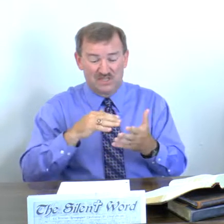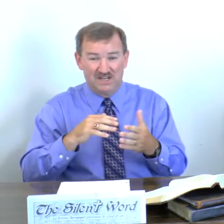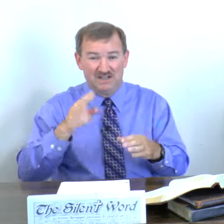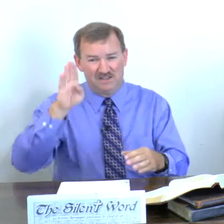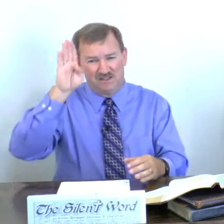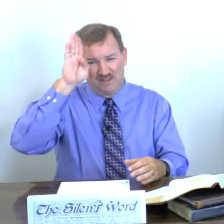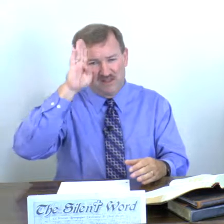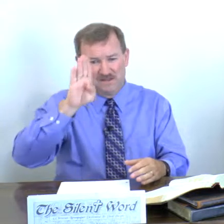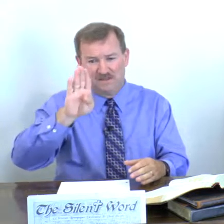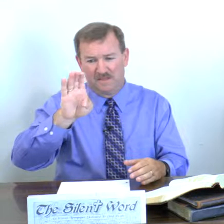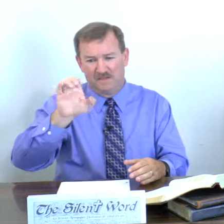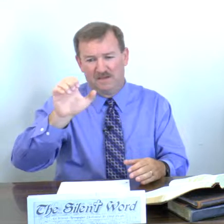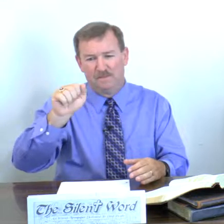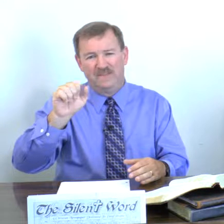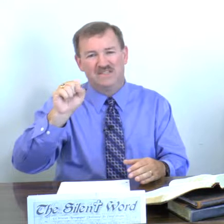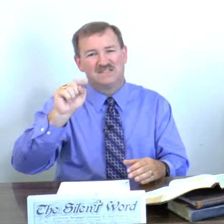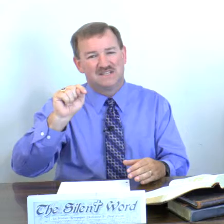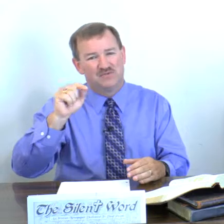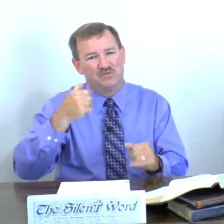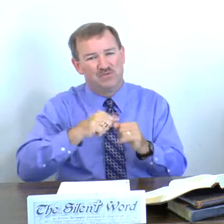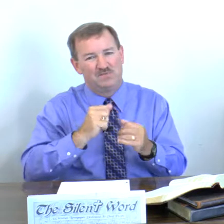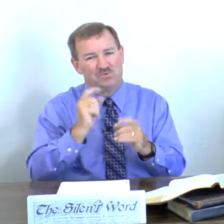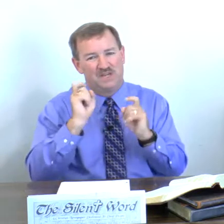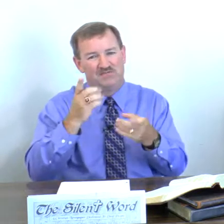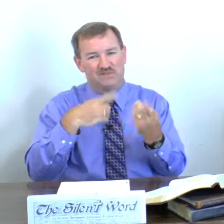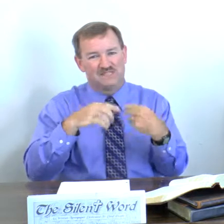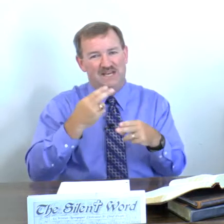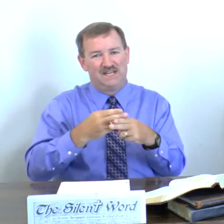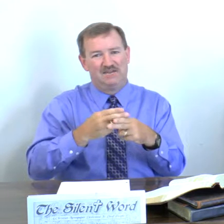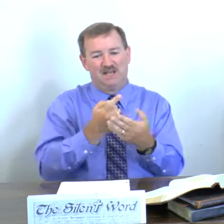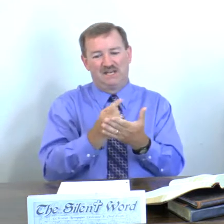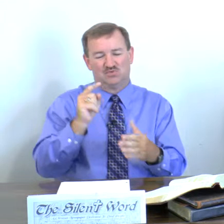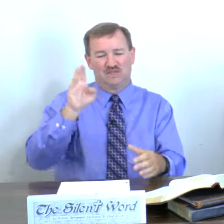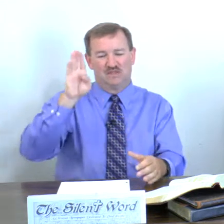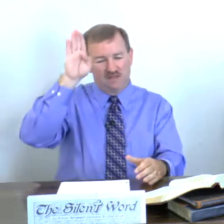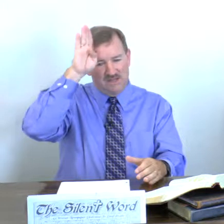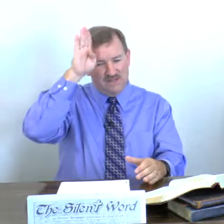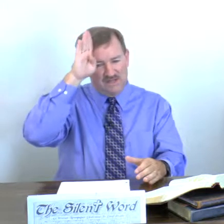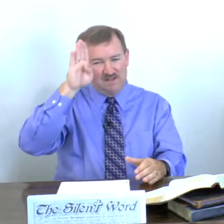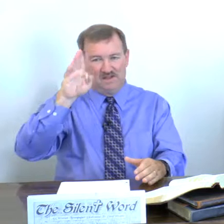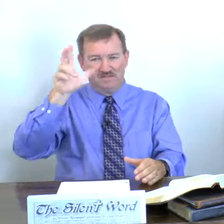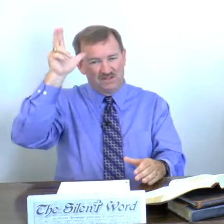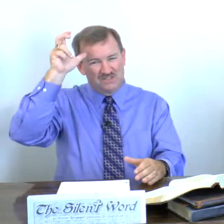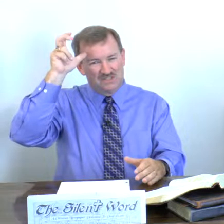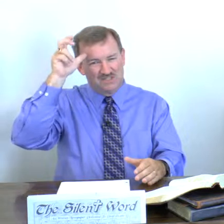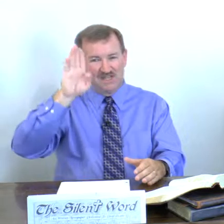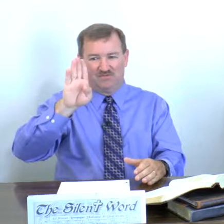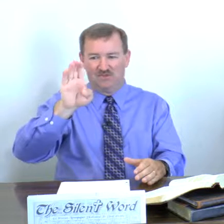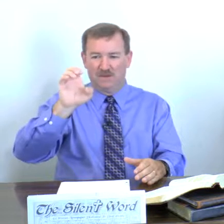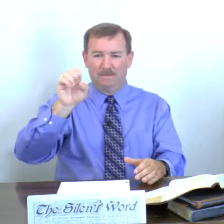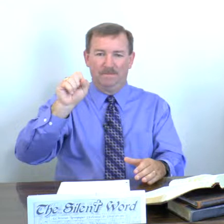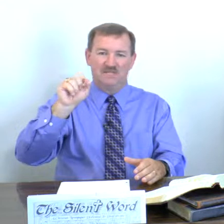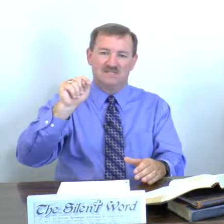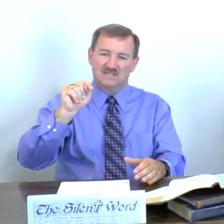study the beast. If you remember, we gave him the sign name last week, because he's the devil, the beast,